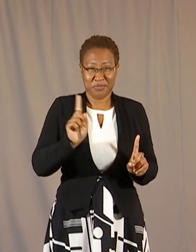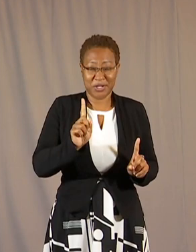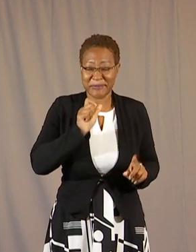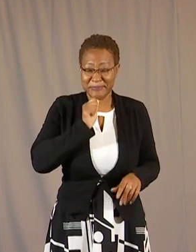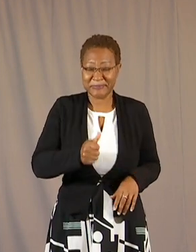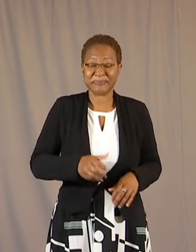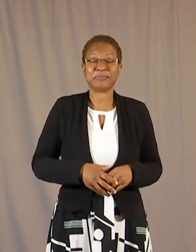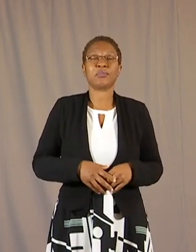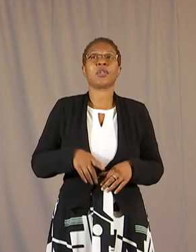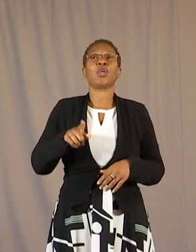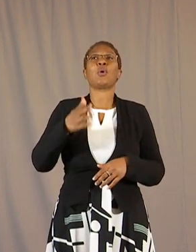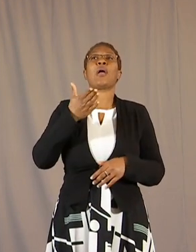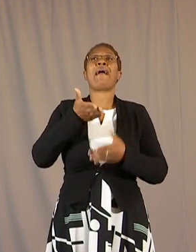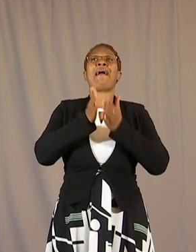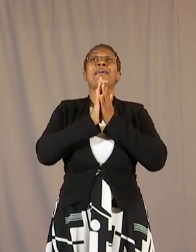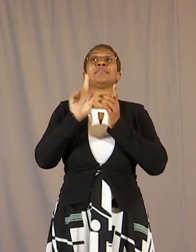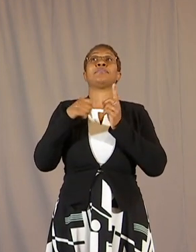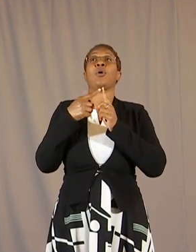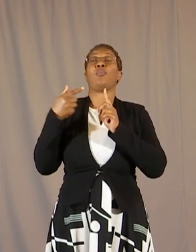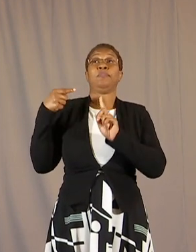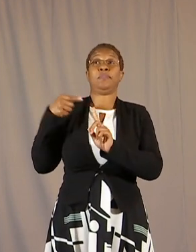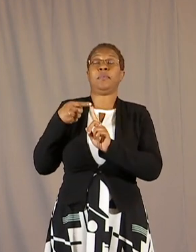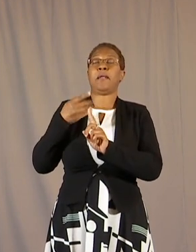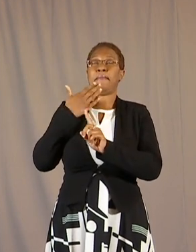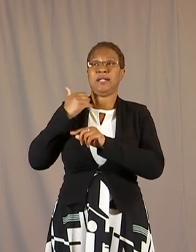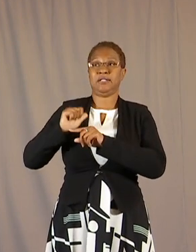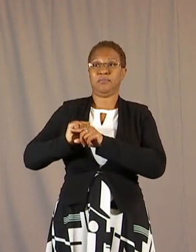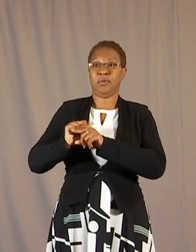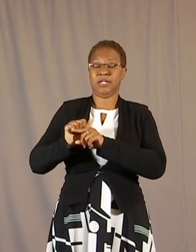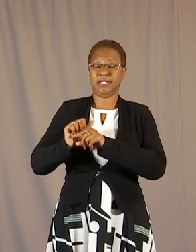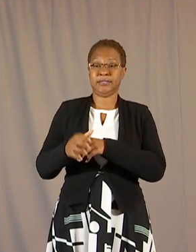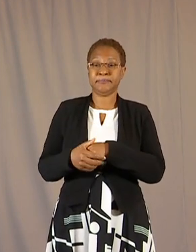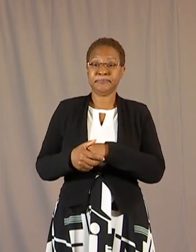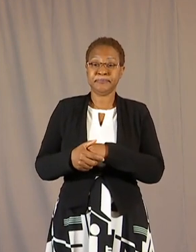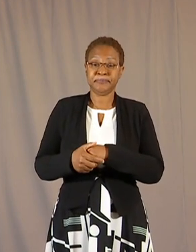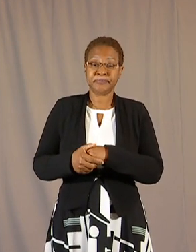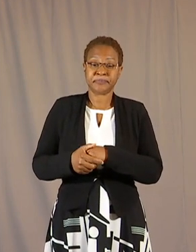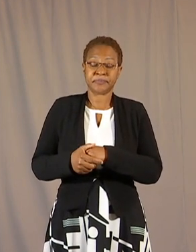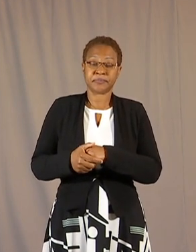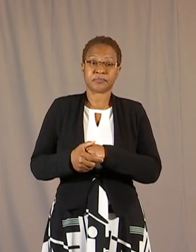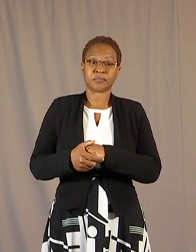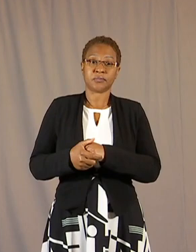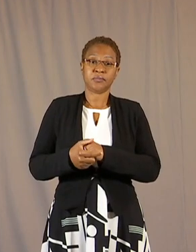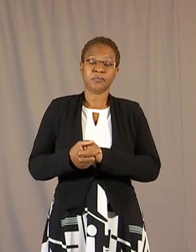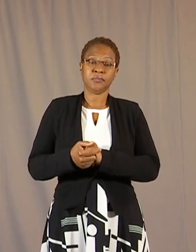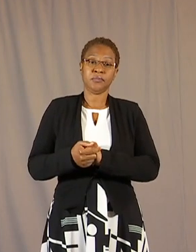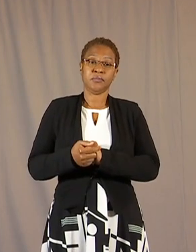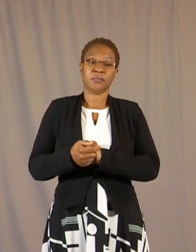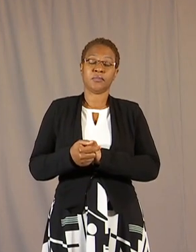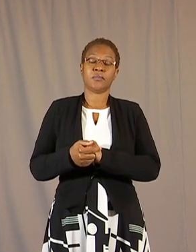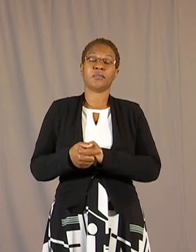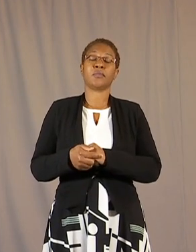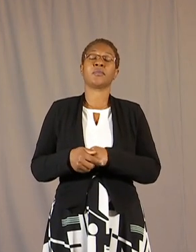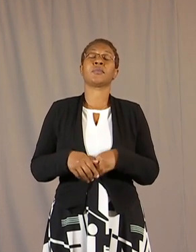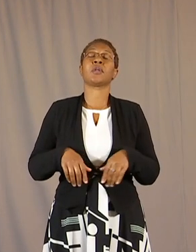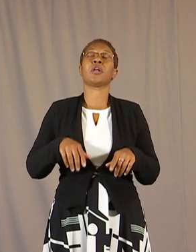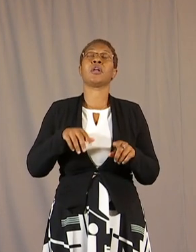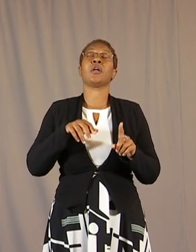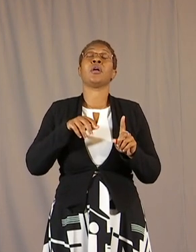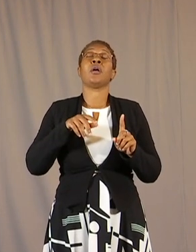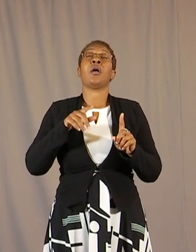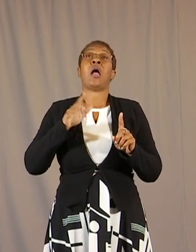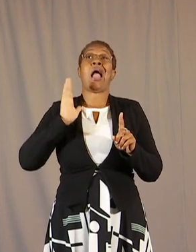you asked about best practices, and I think, you know, it was mentioned at the top of the meeting, but the Racial Disparities Task Force was